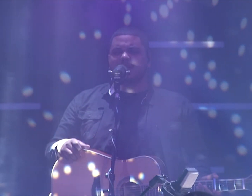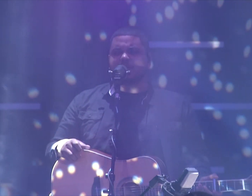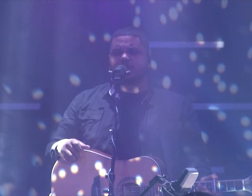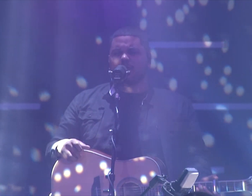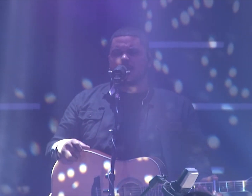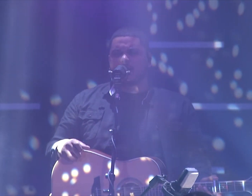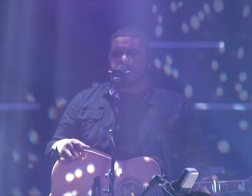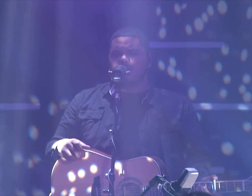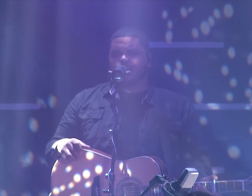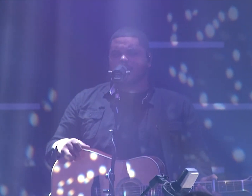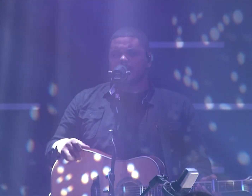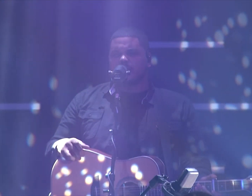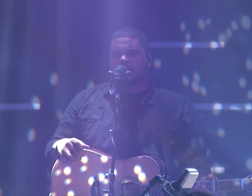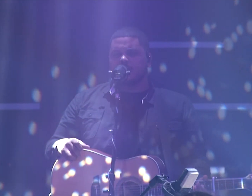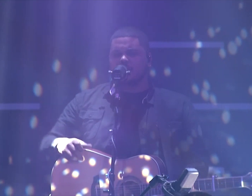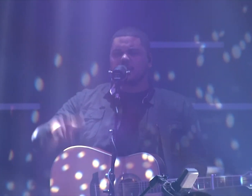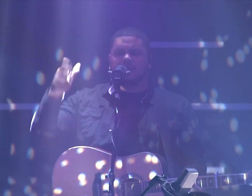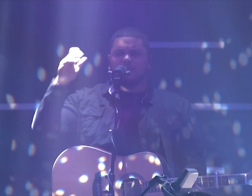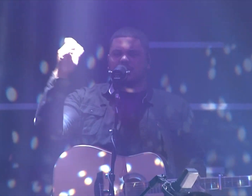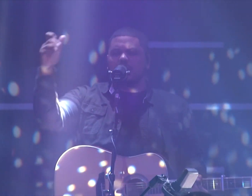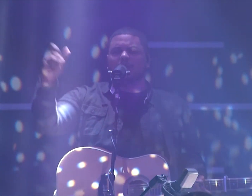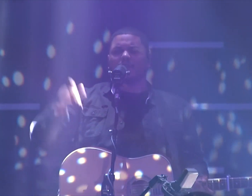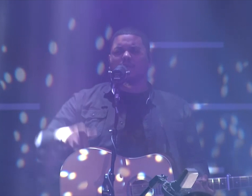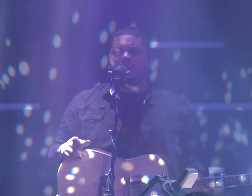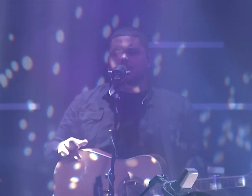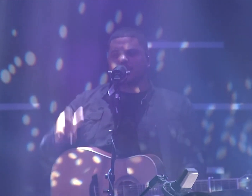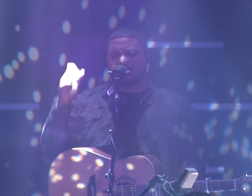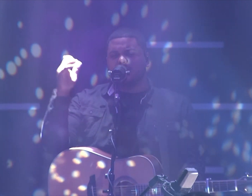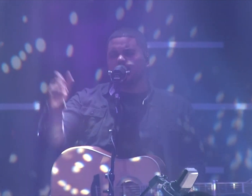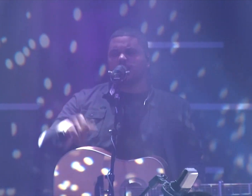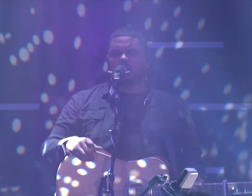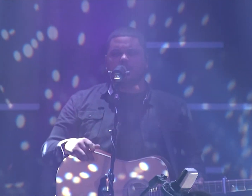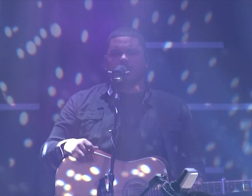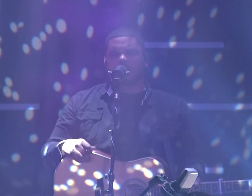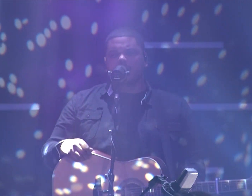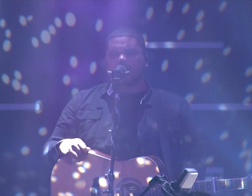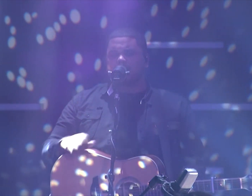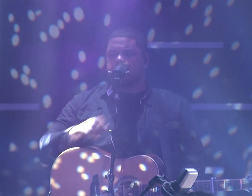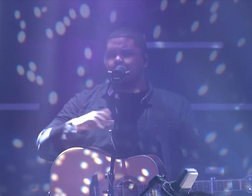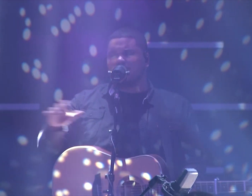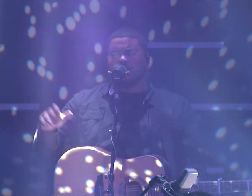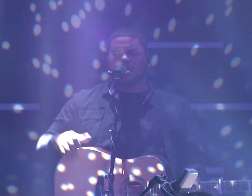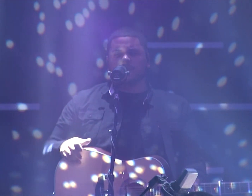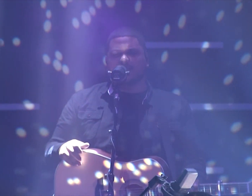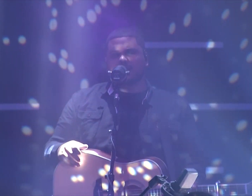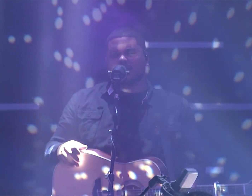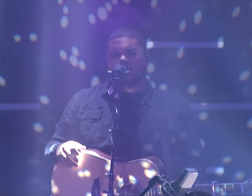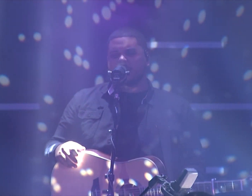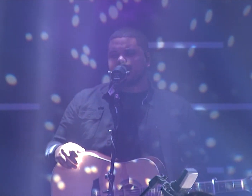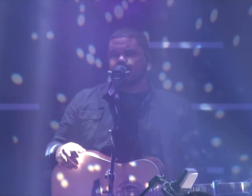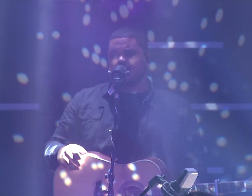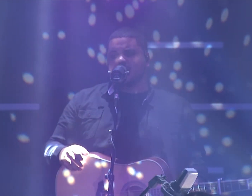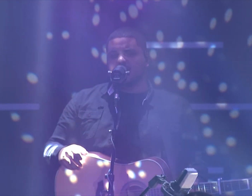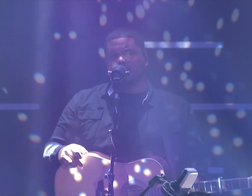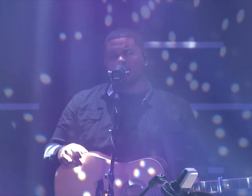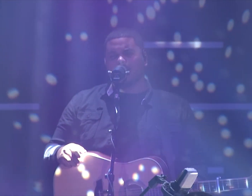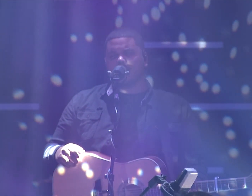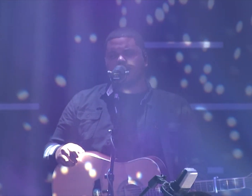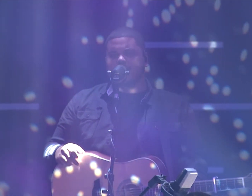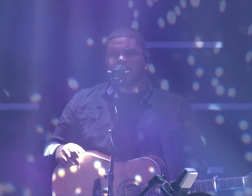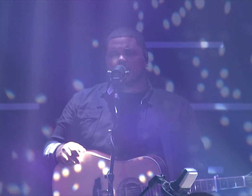God. We believe you're still on the throne. You are still in control, no matter the circumstances that we may face,